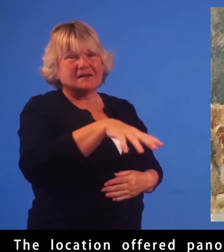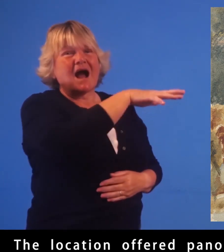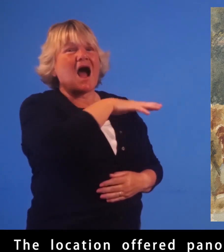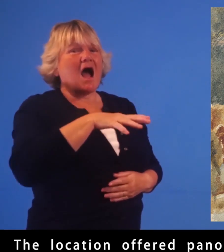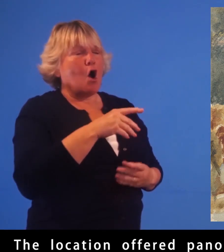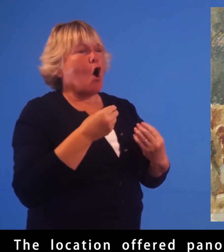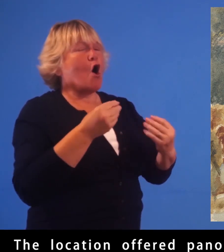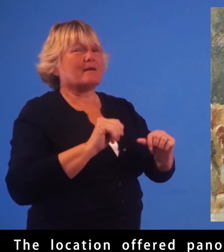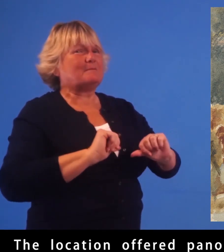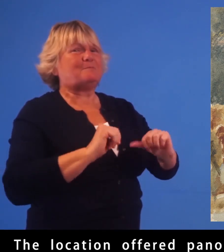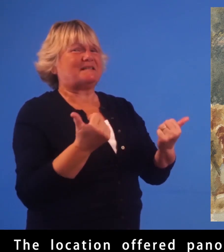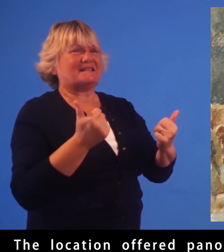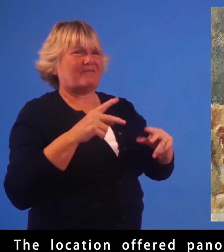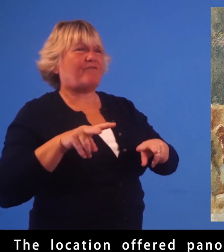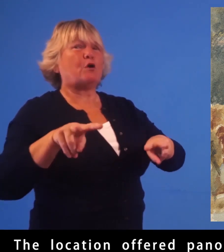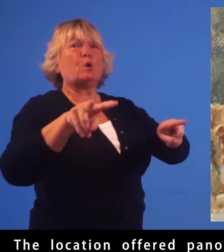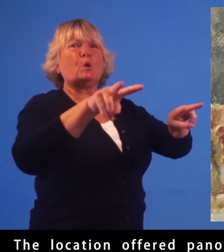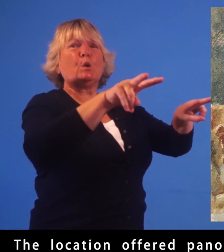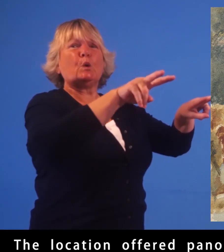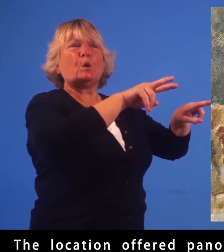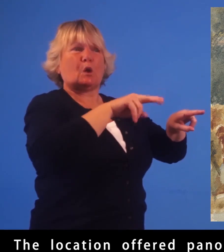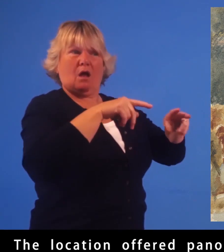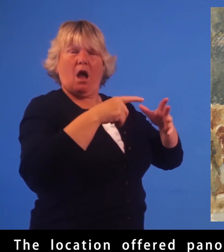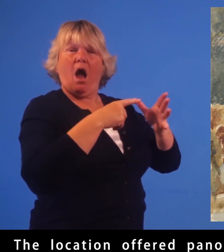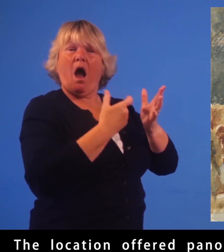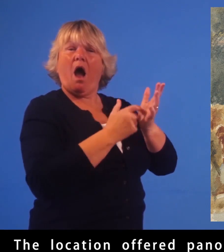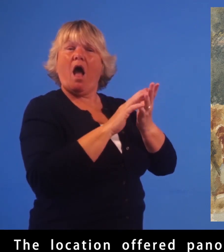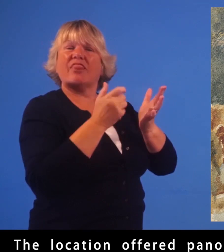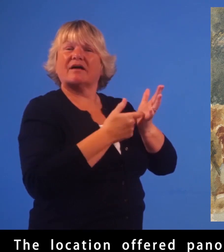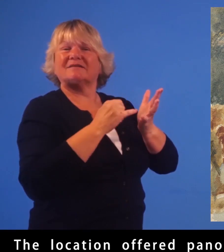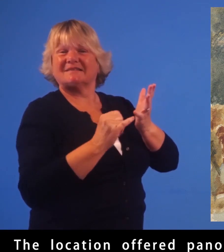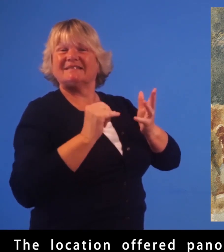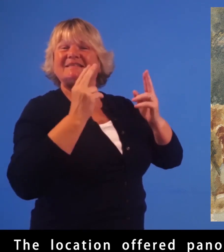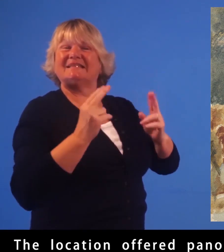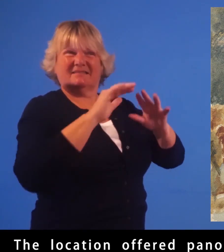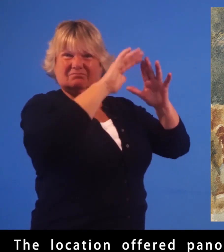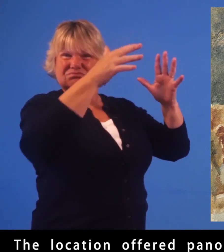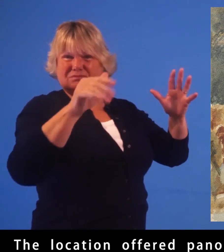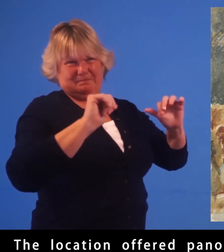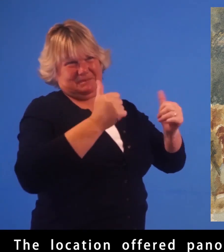The location offered panoramic views of Arthur's Seat,